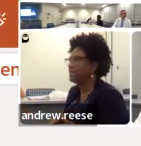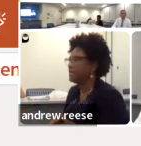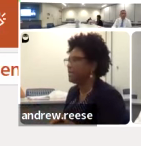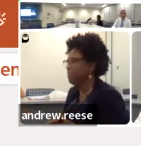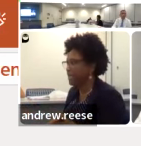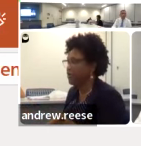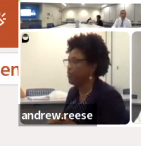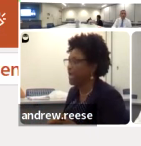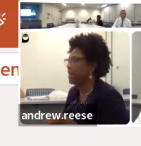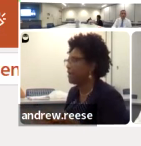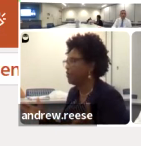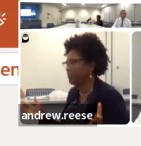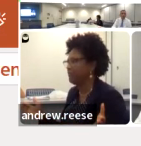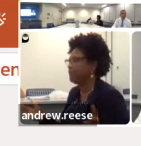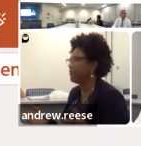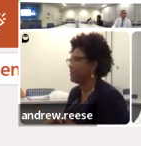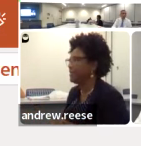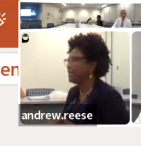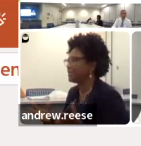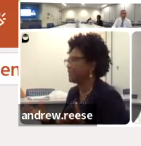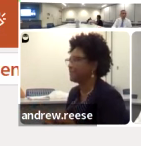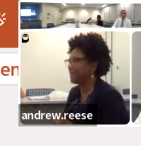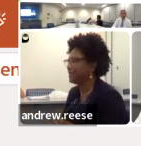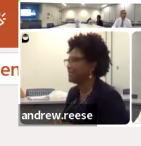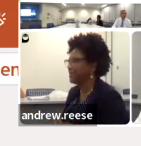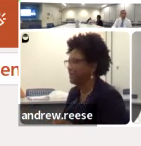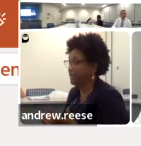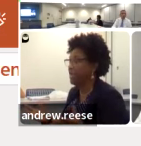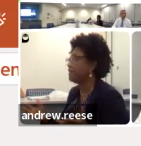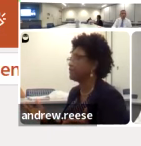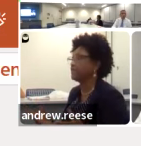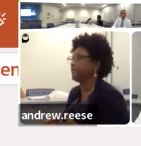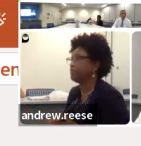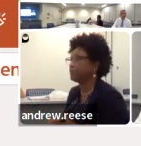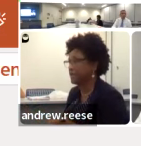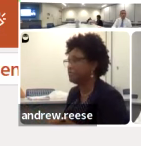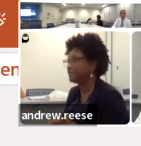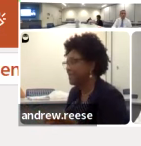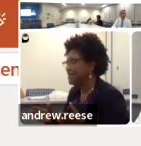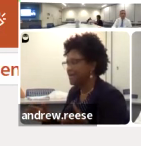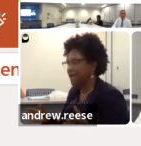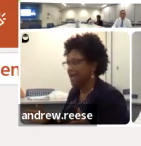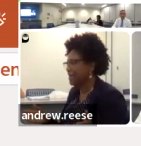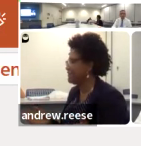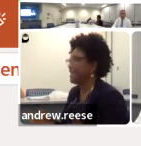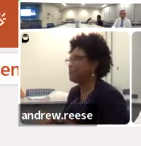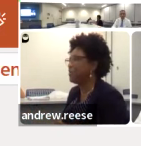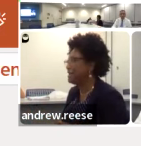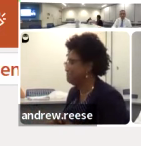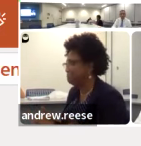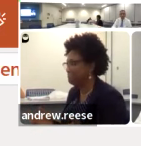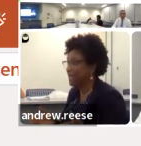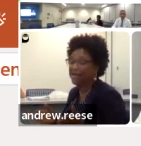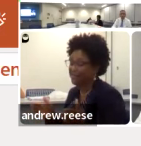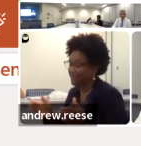people, depending on where they had worked before, the skill set, they may have transferable skills. And from day